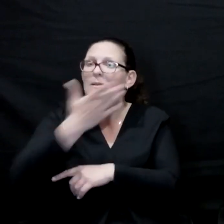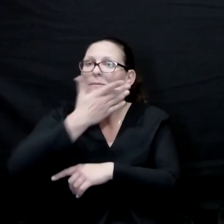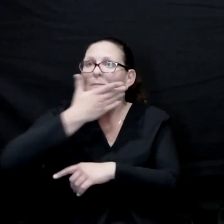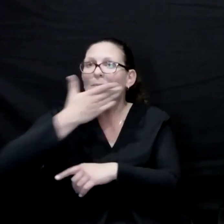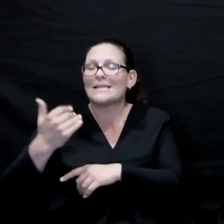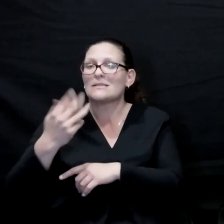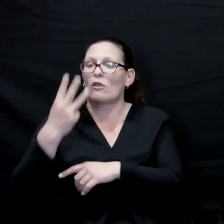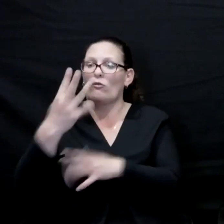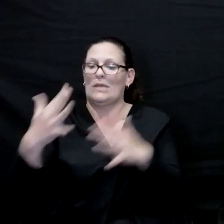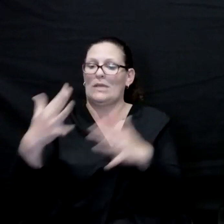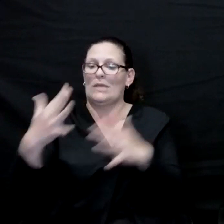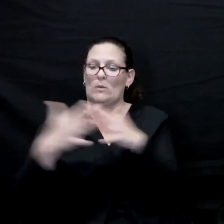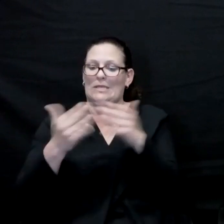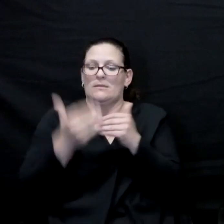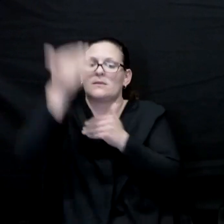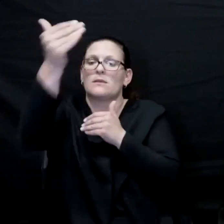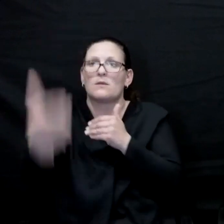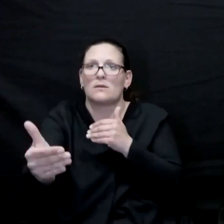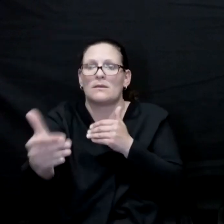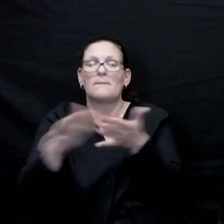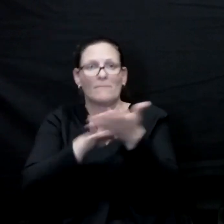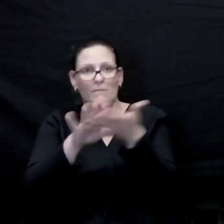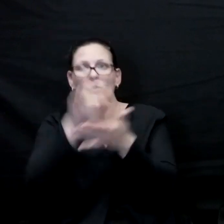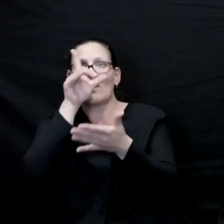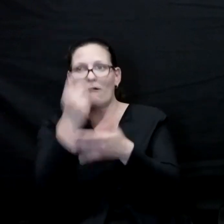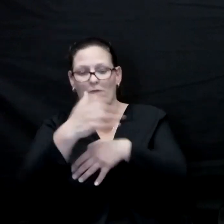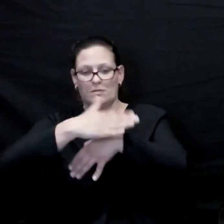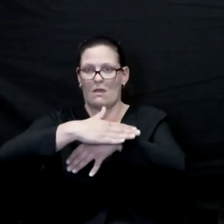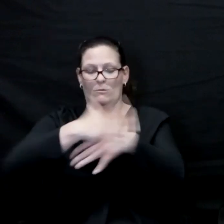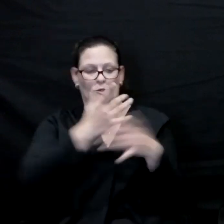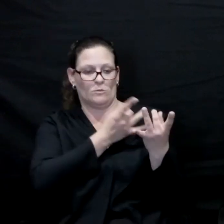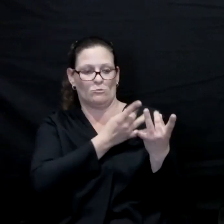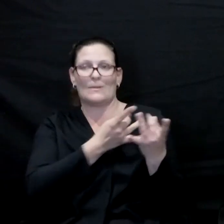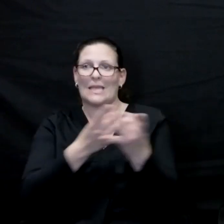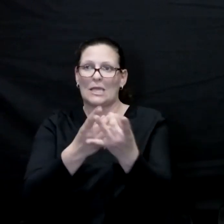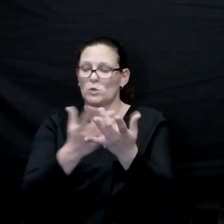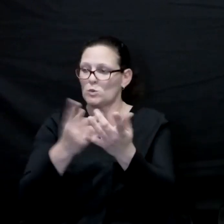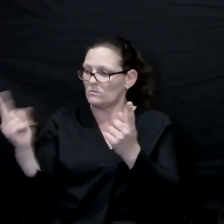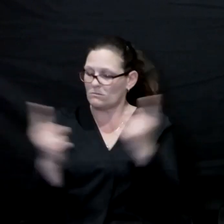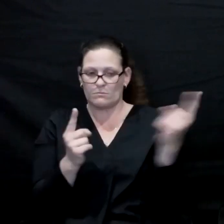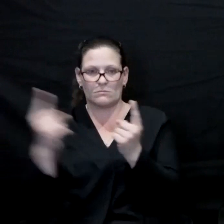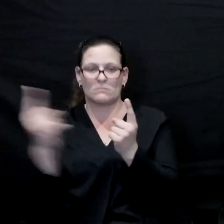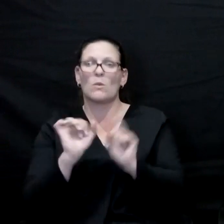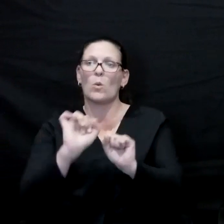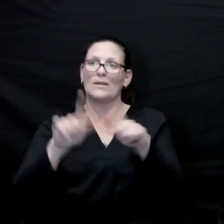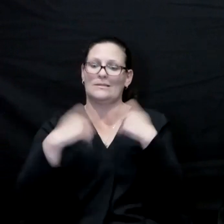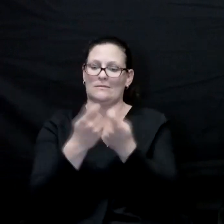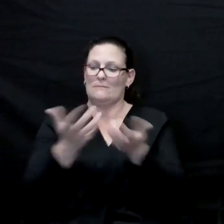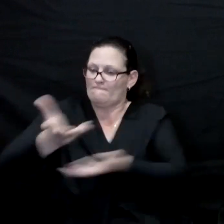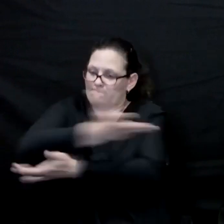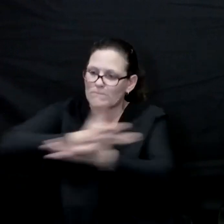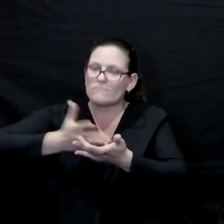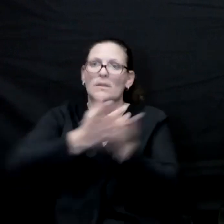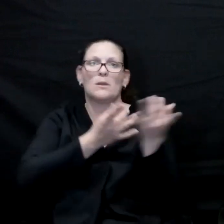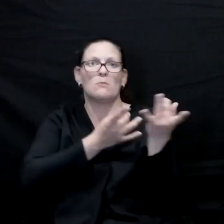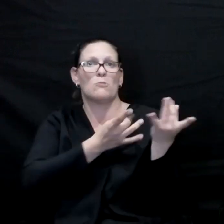your coordinators and therapies and prepare for that meeting. And make sure